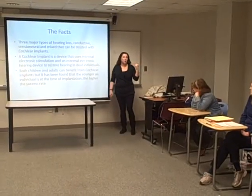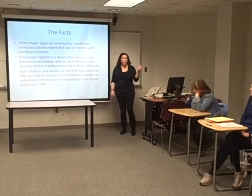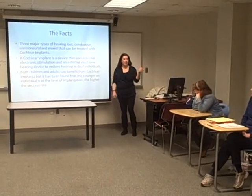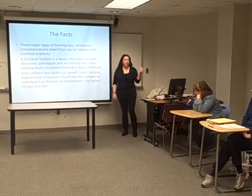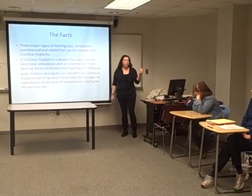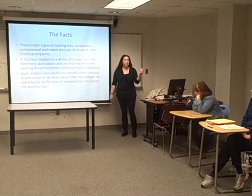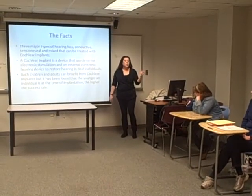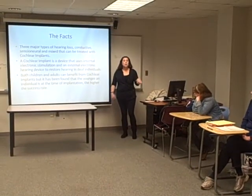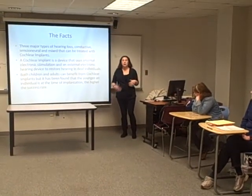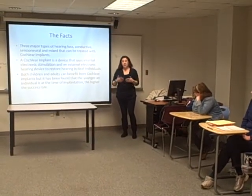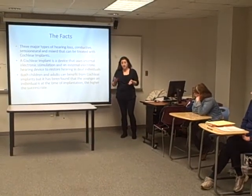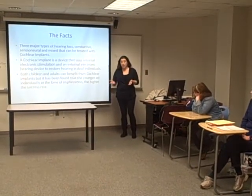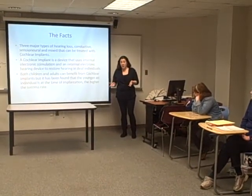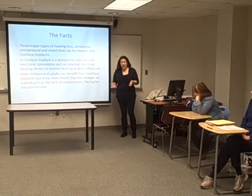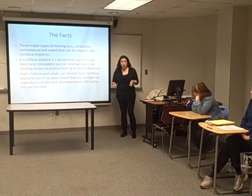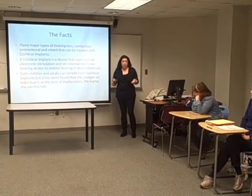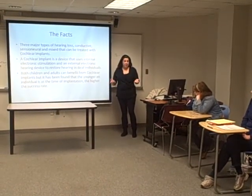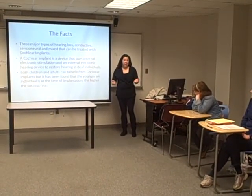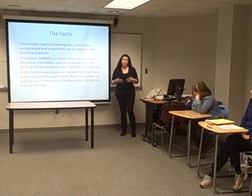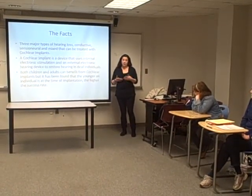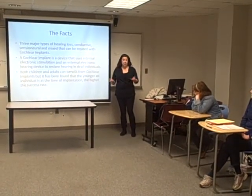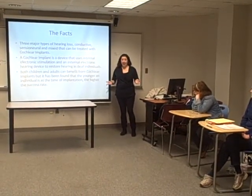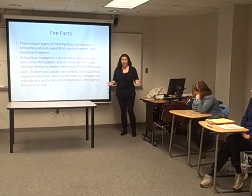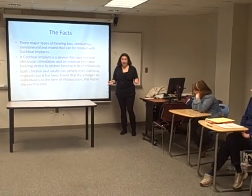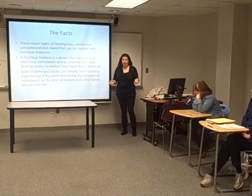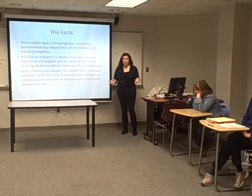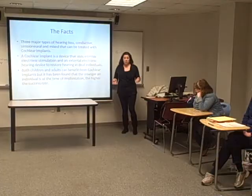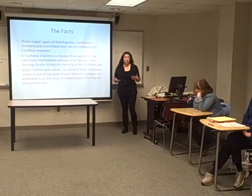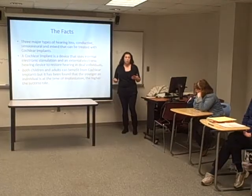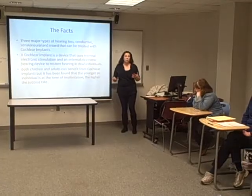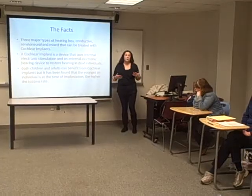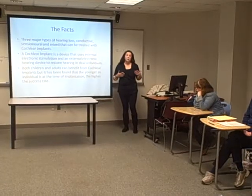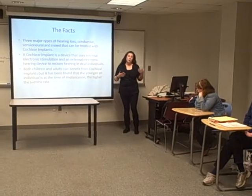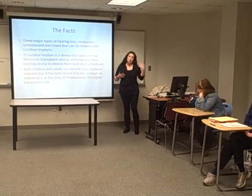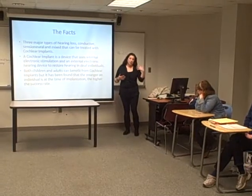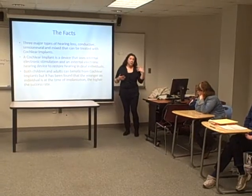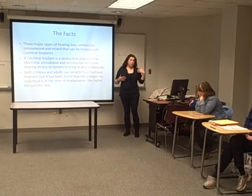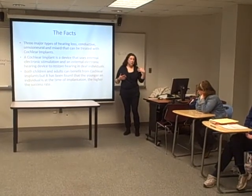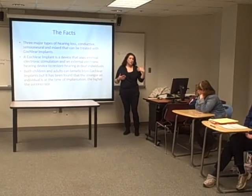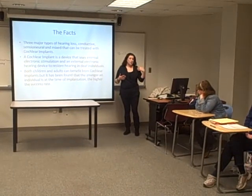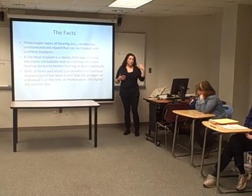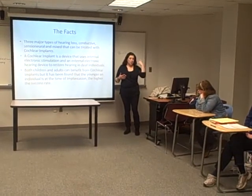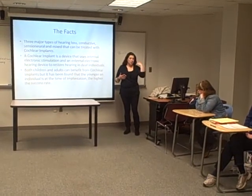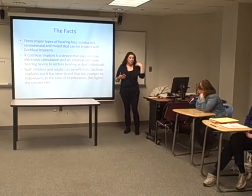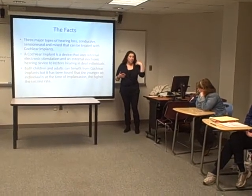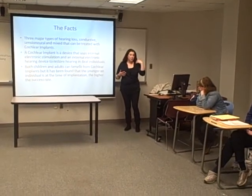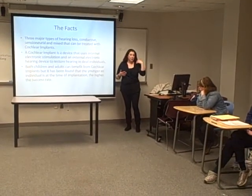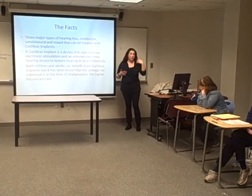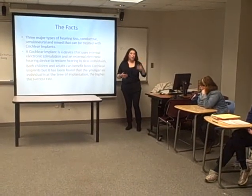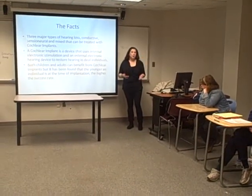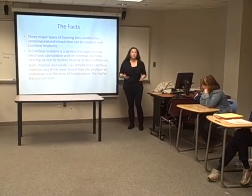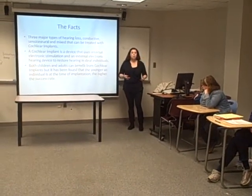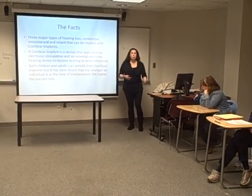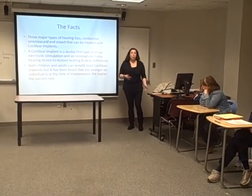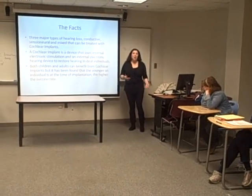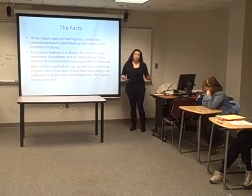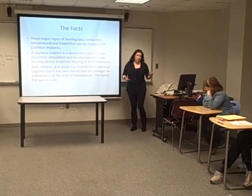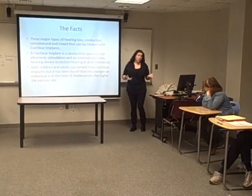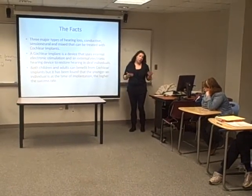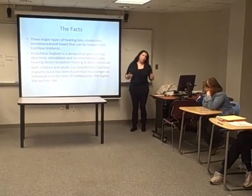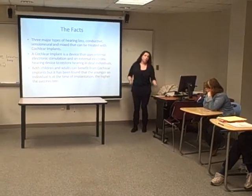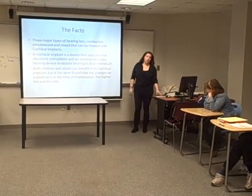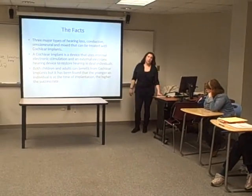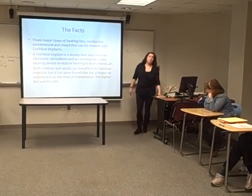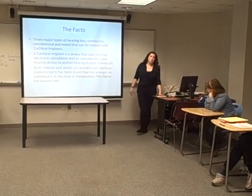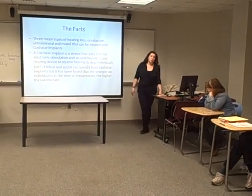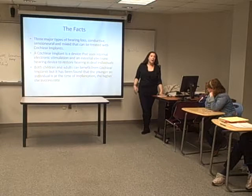more hearing in the right ear. As of right now, she's 6 and she hasn't, so she doesn't need the other implant. She